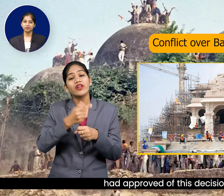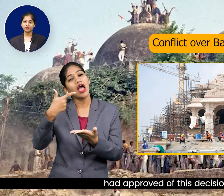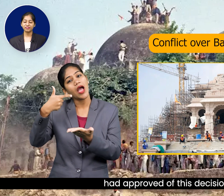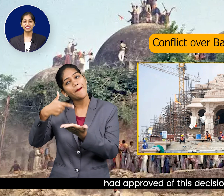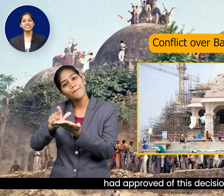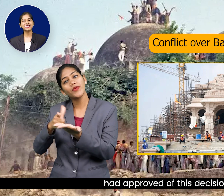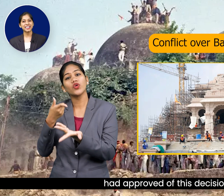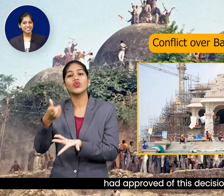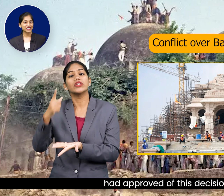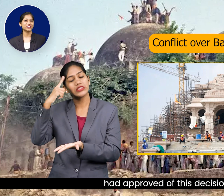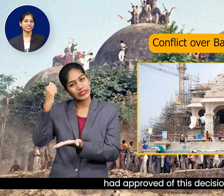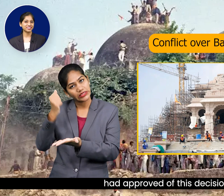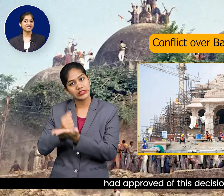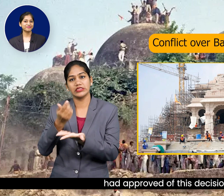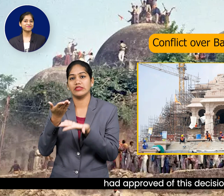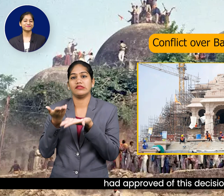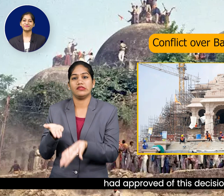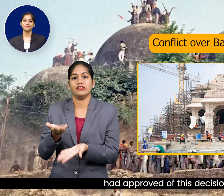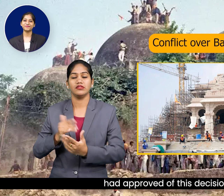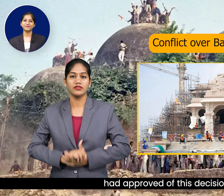approved for this decision.